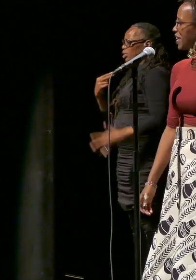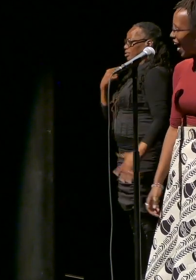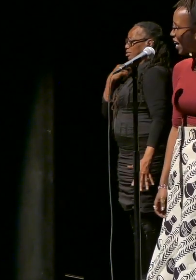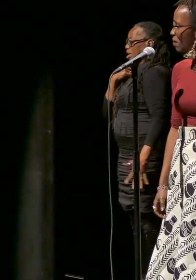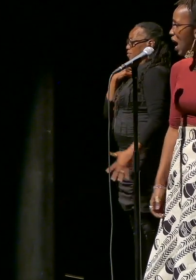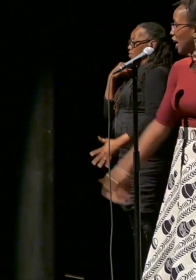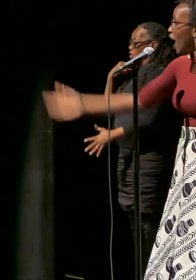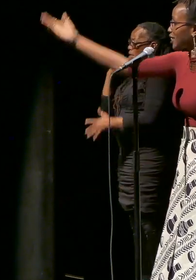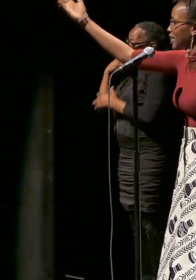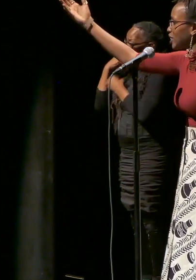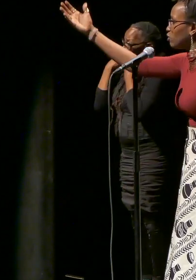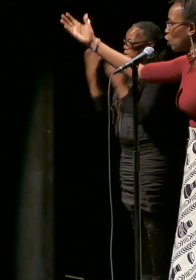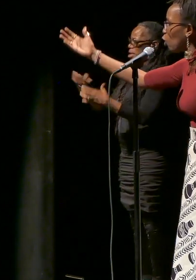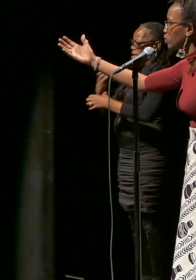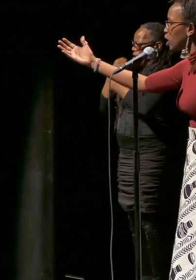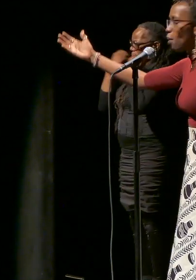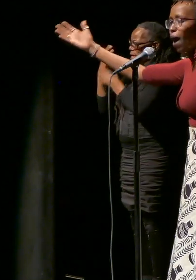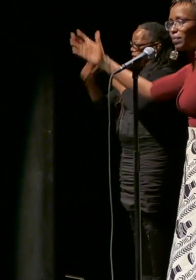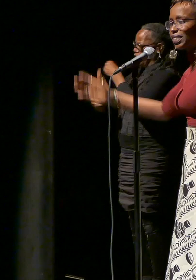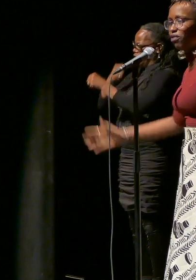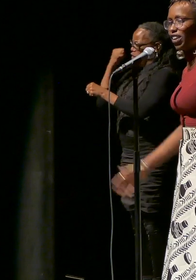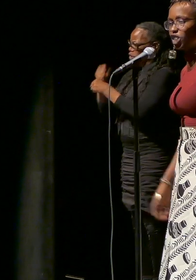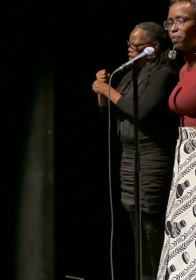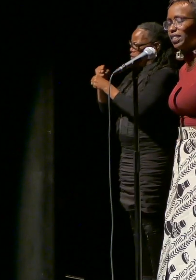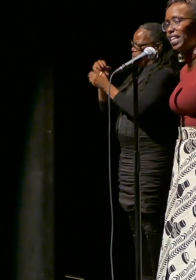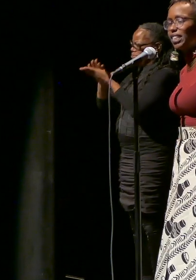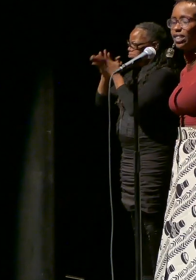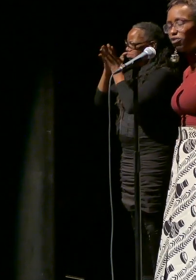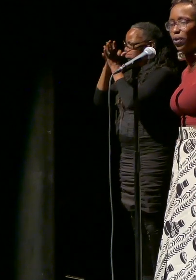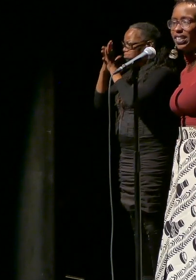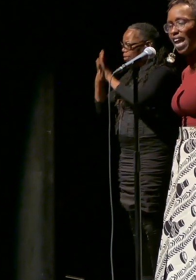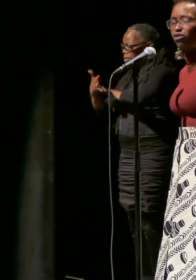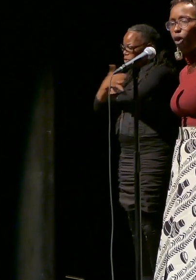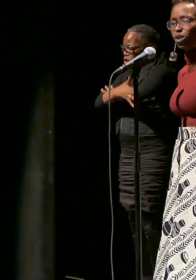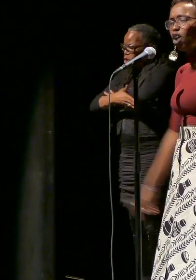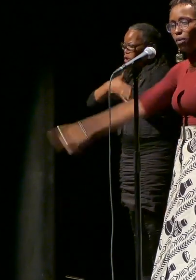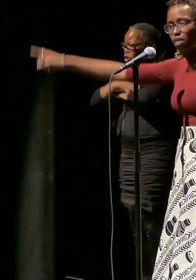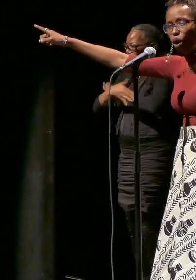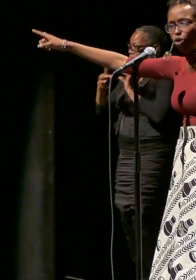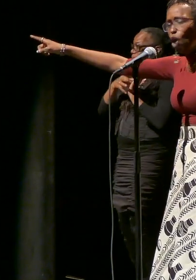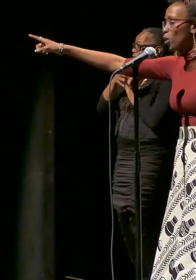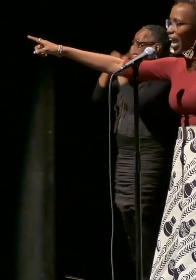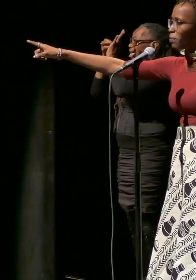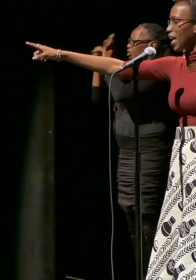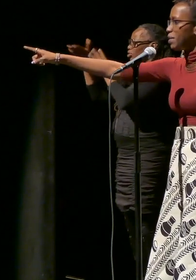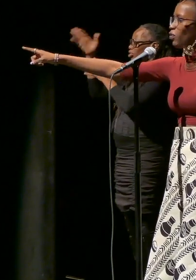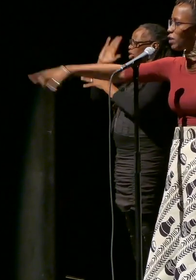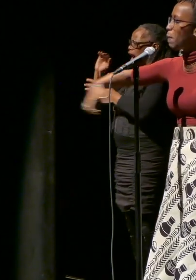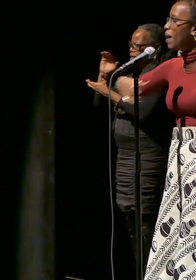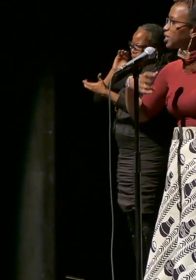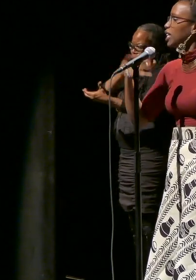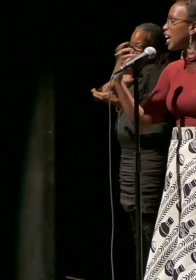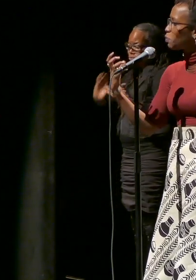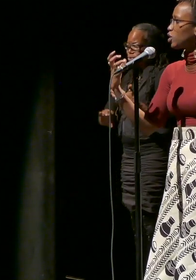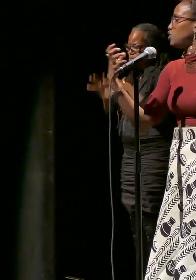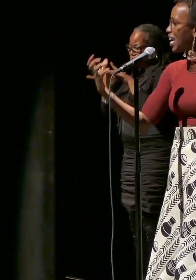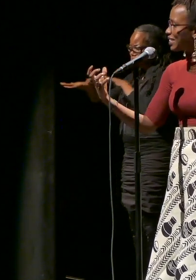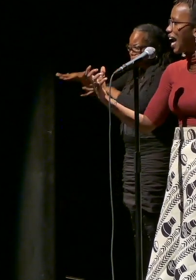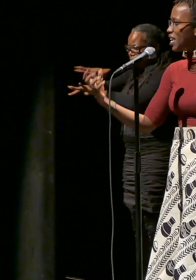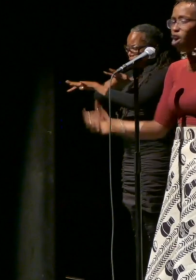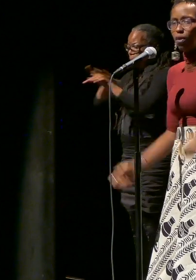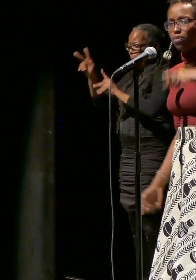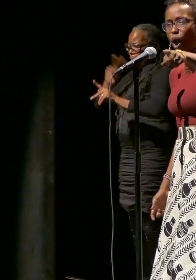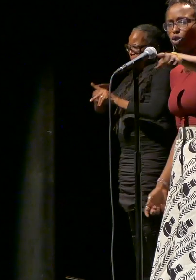8 decades. We became a continent of Jobs, promised salvation but seeing suffering tenfold from those who came claiming grace but belting gospels